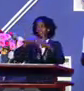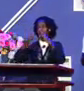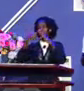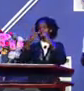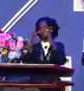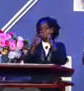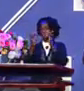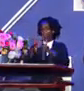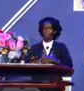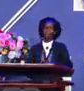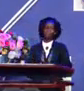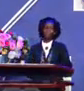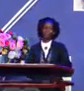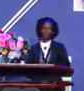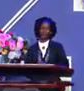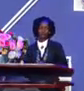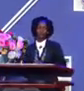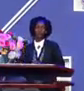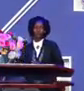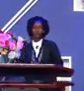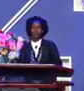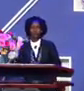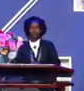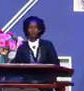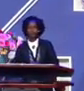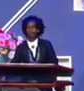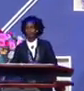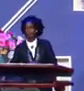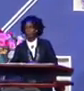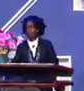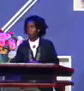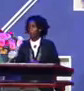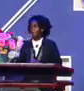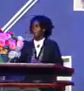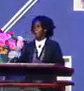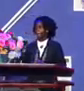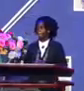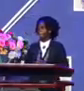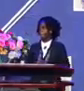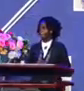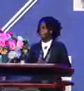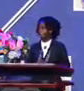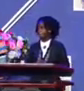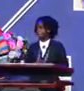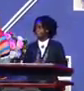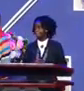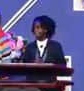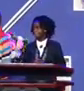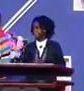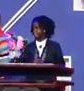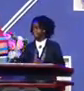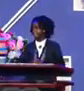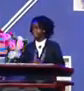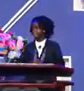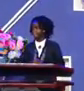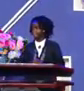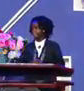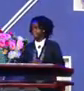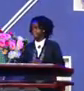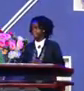put there a rescue, we believe it's going to get treatment, they'll not cut more part of the leg, and it's going to be healed in the name of the